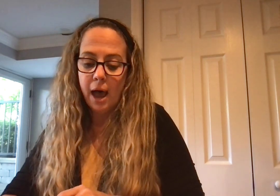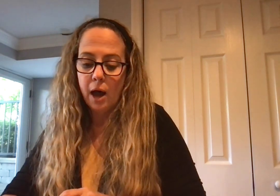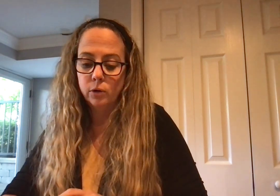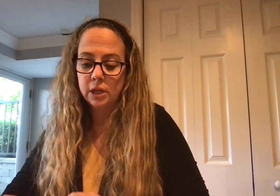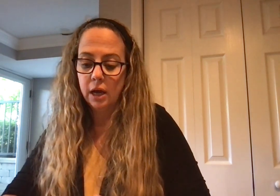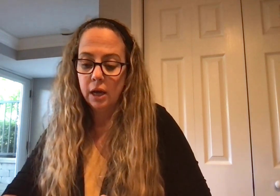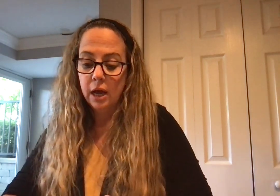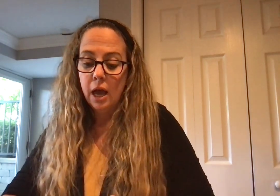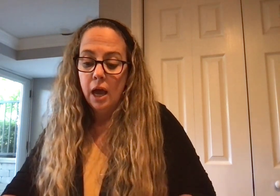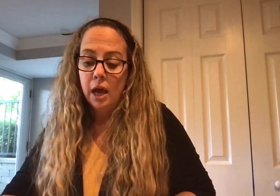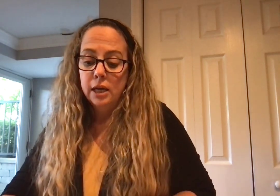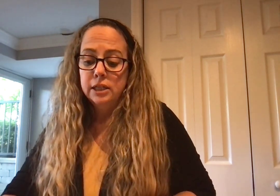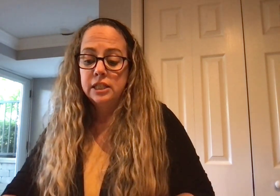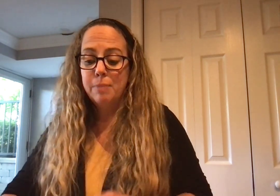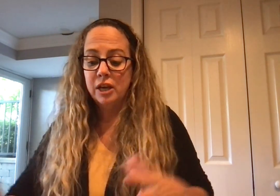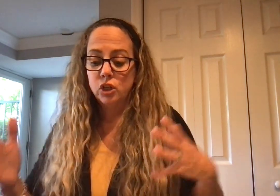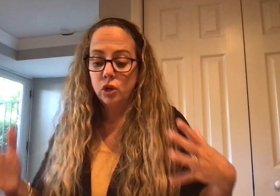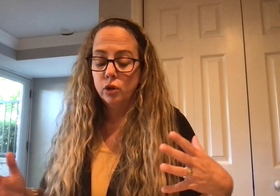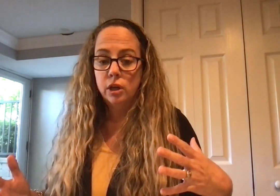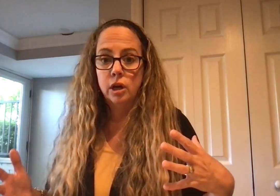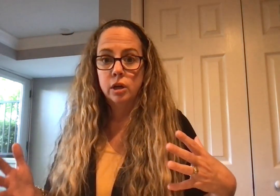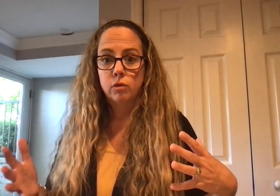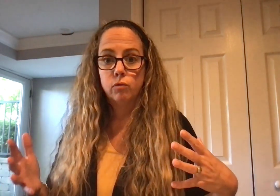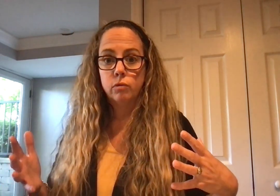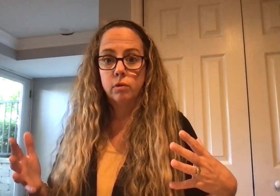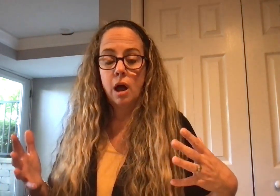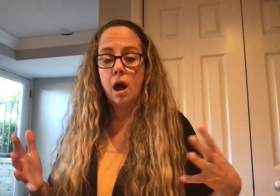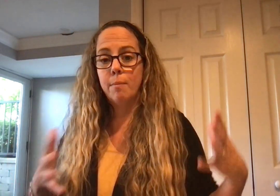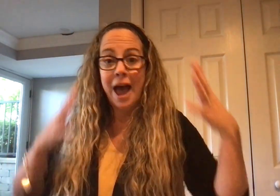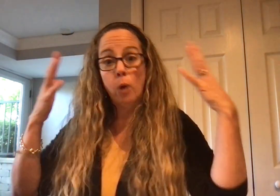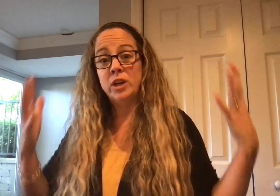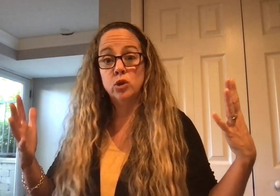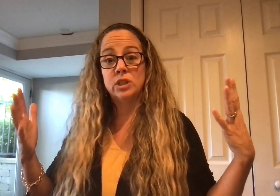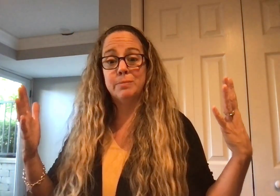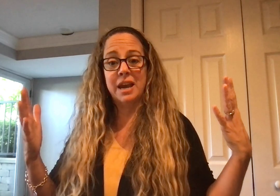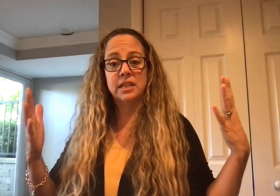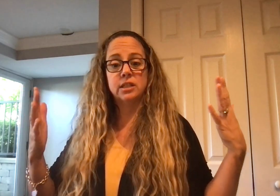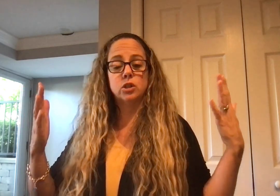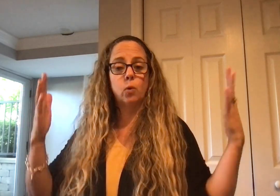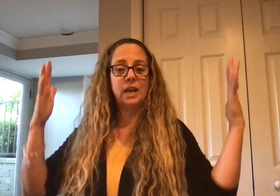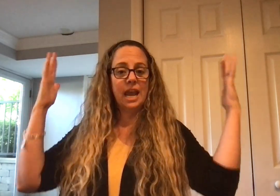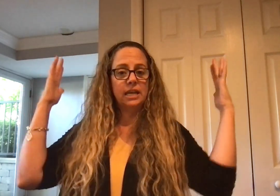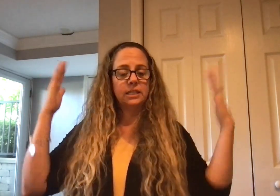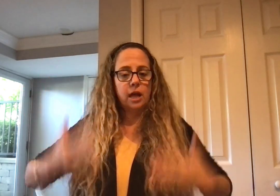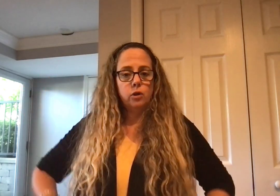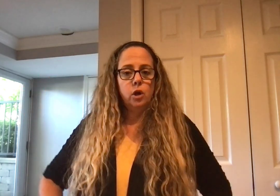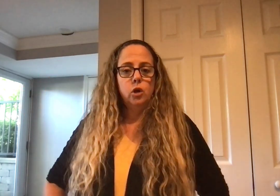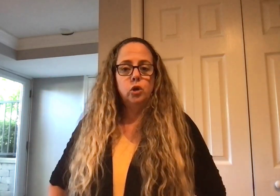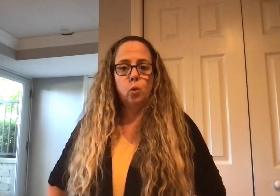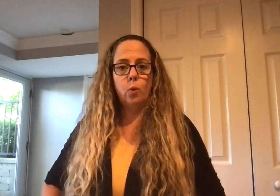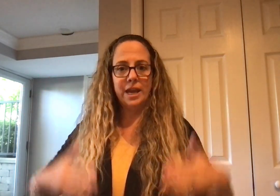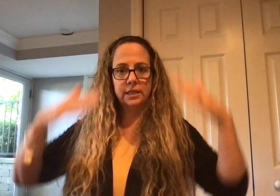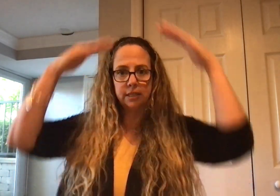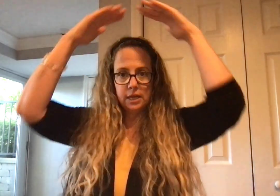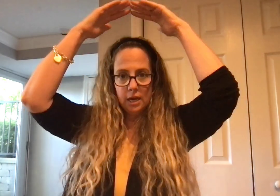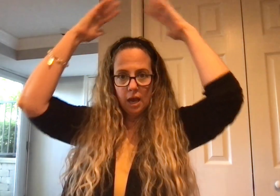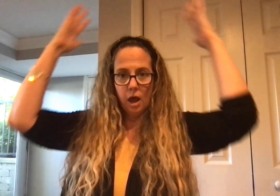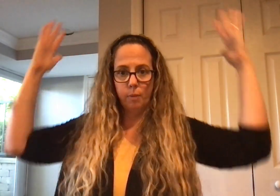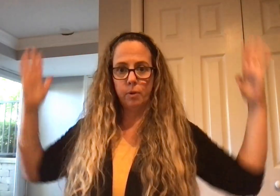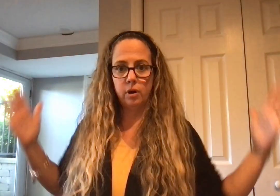about spatial, how we use space. So in ASL, your waist up